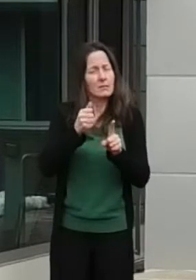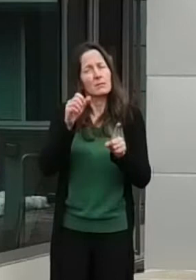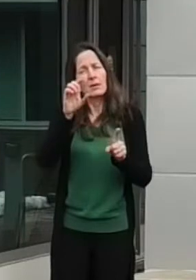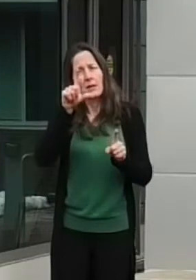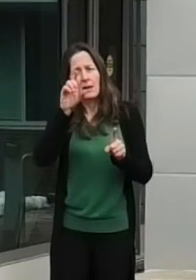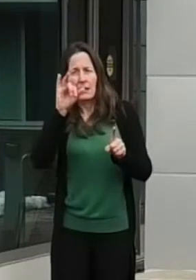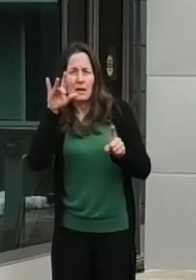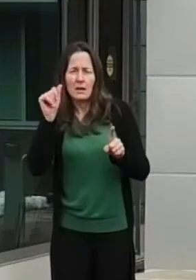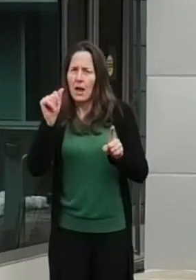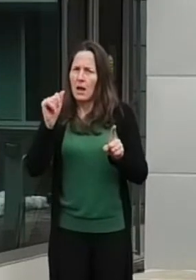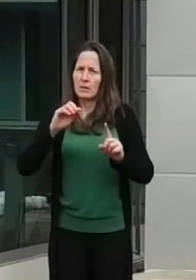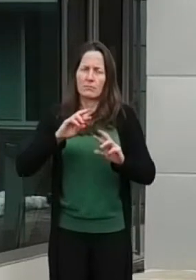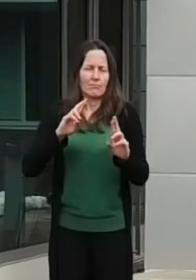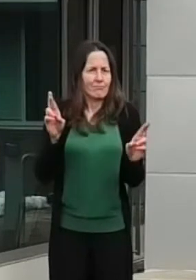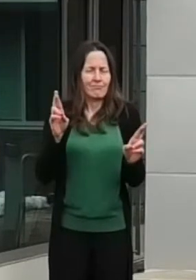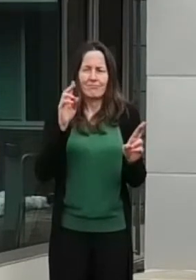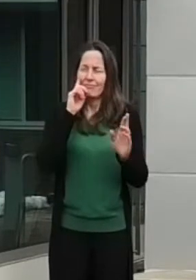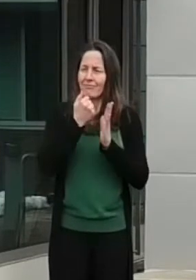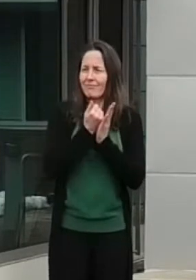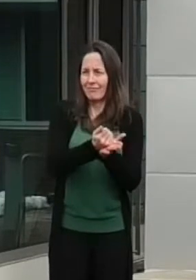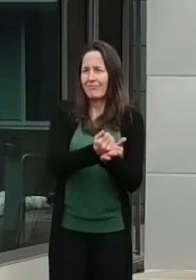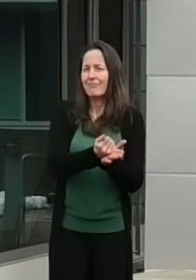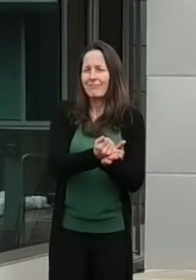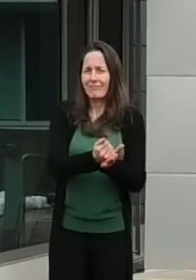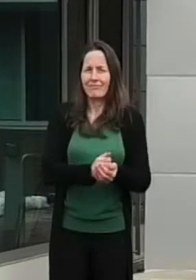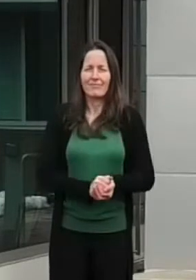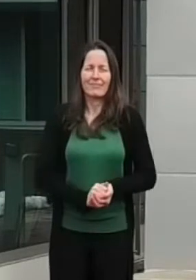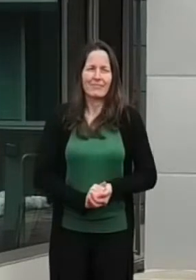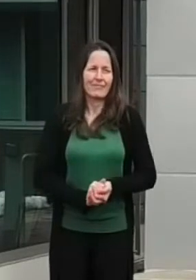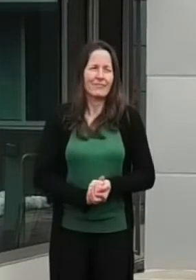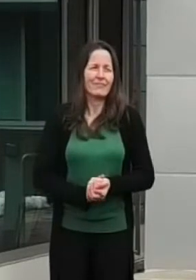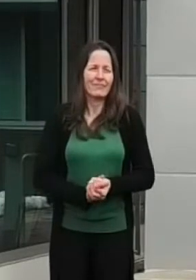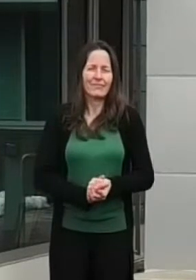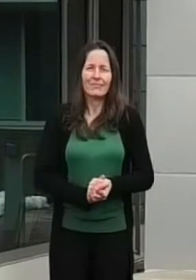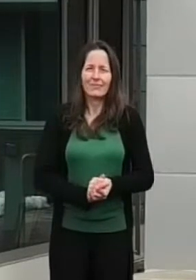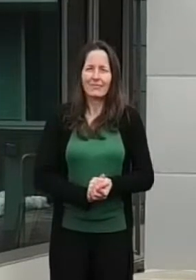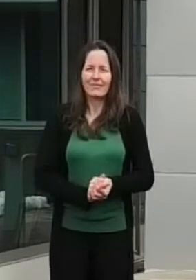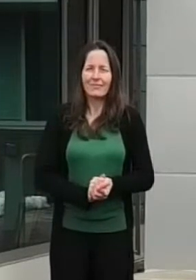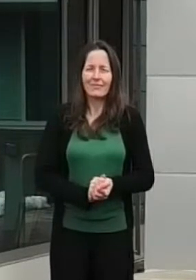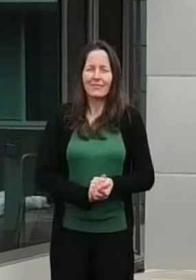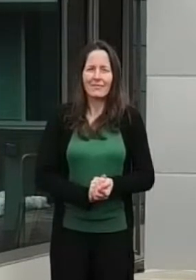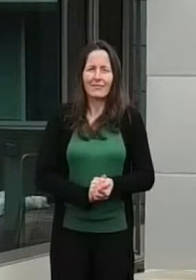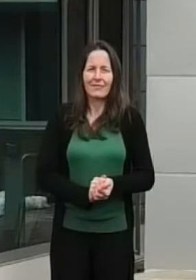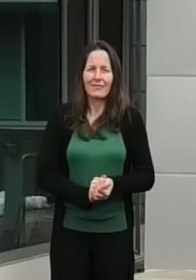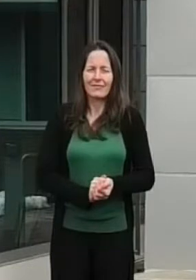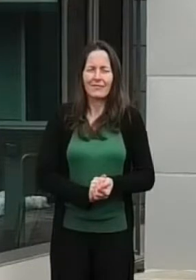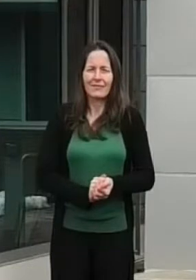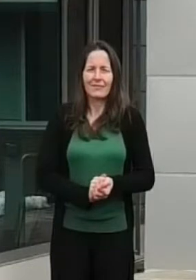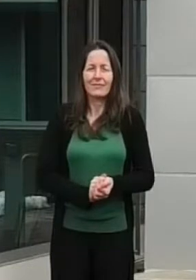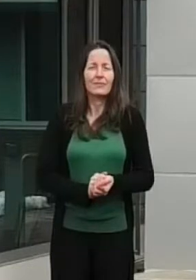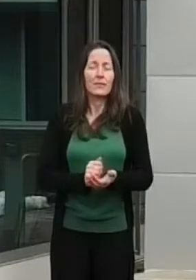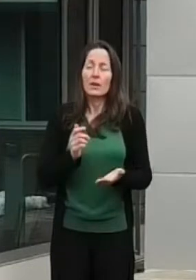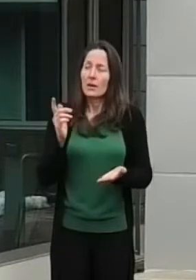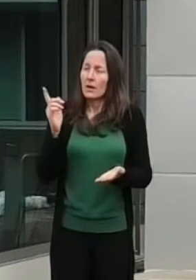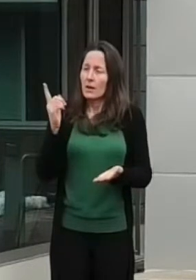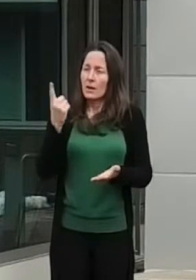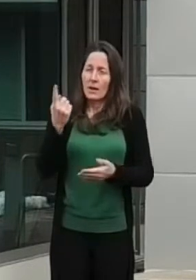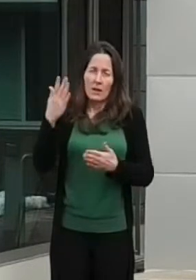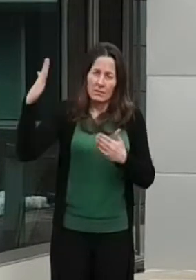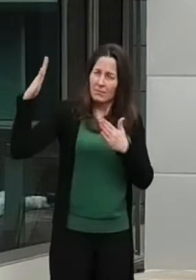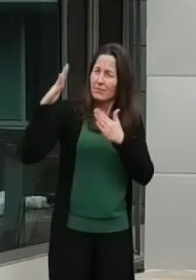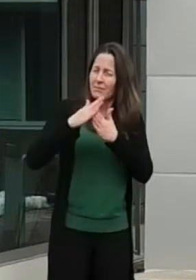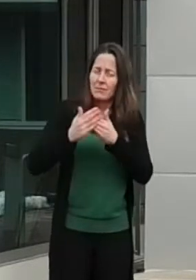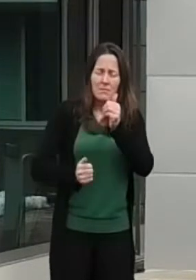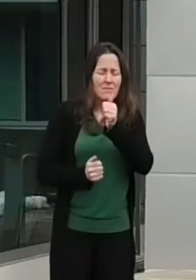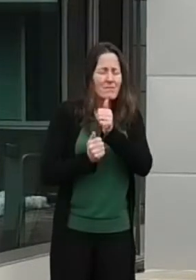has been there to lend a helping hand. As the single most important tool we have to protect